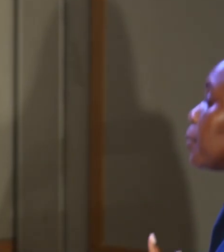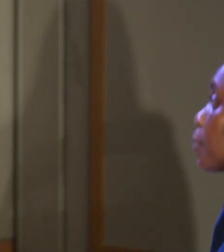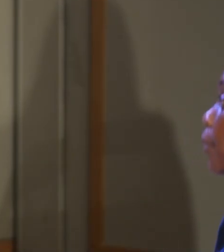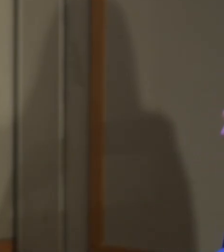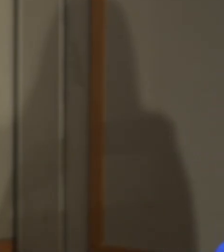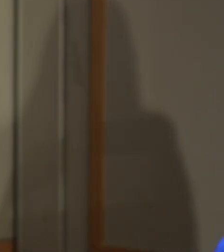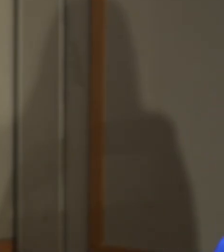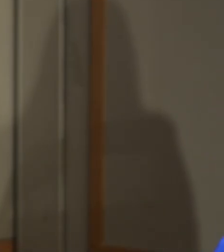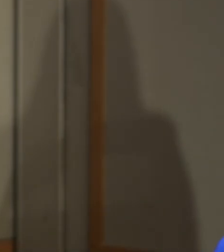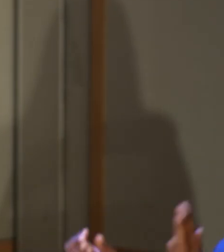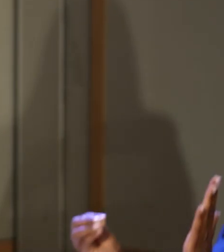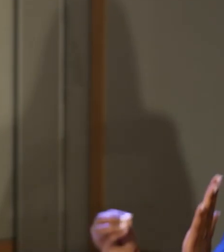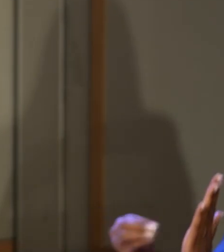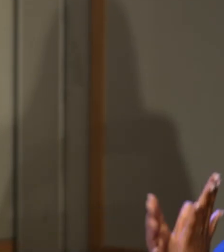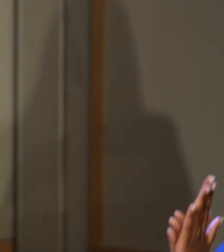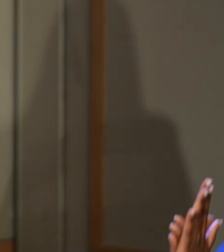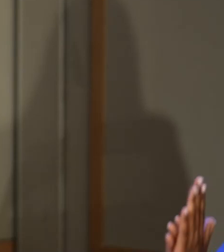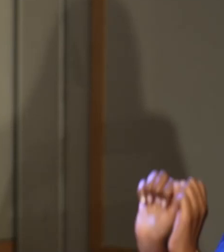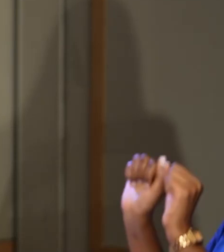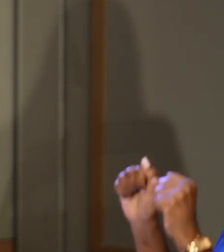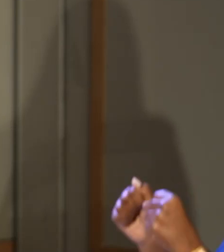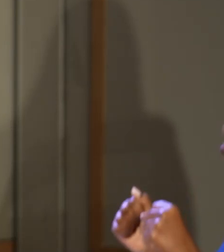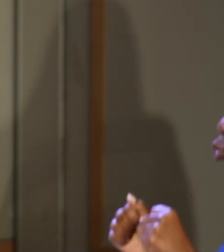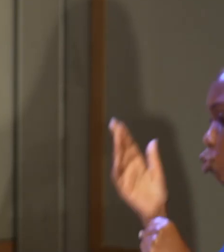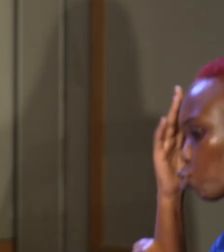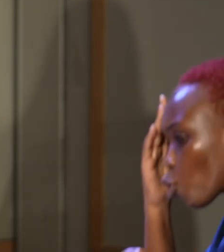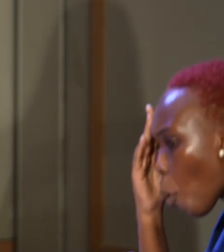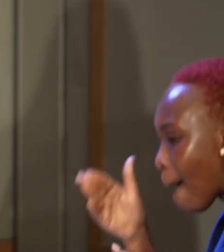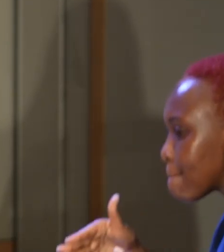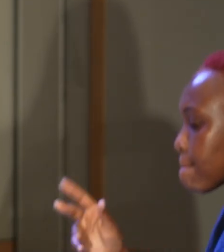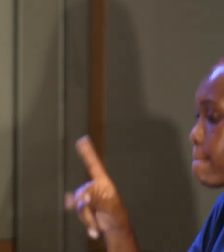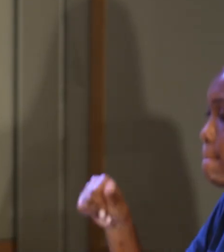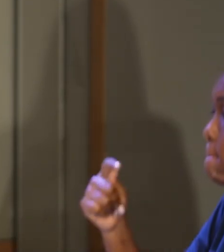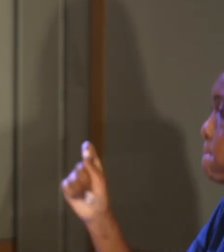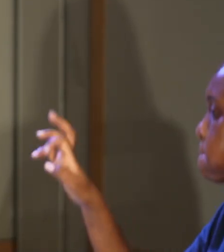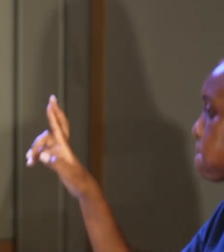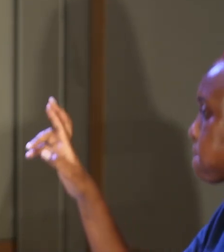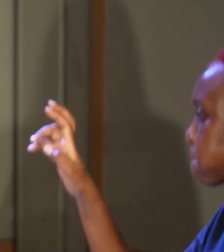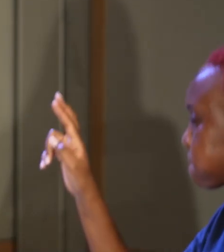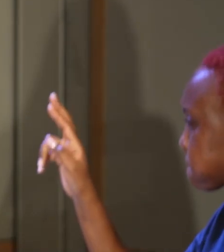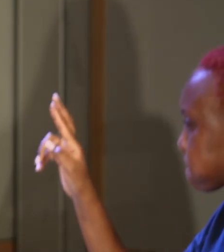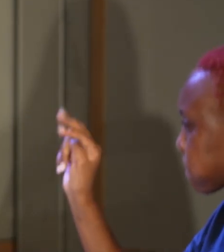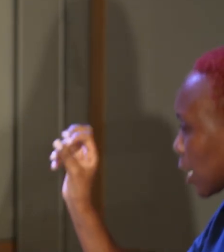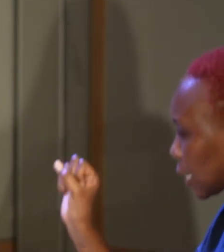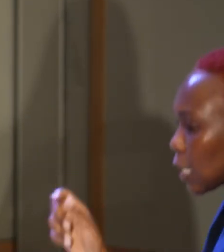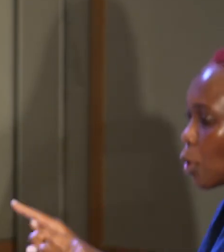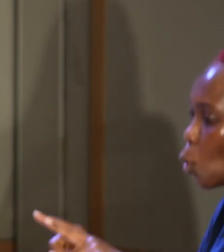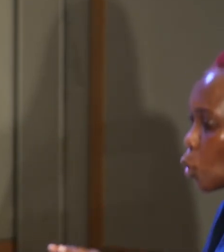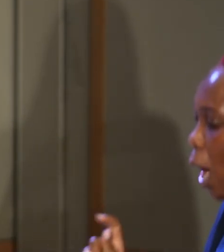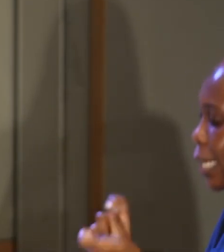digital data-informed authority can identify patterns over time and adjust policy and standards